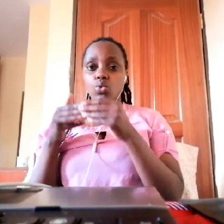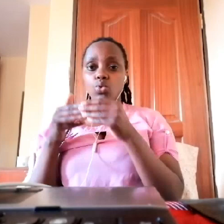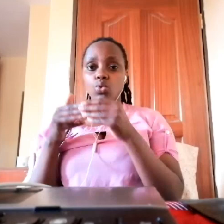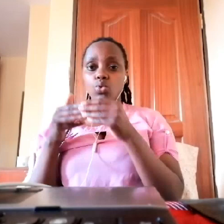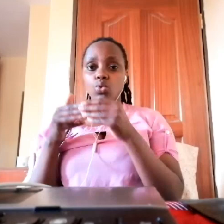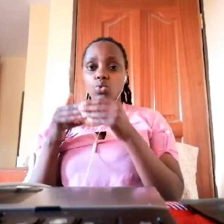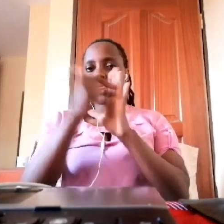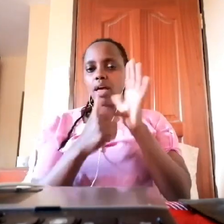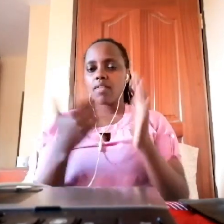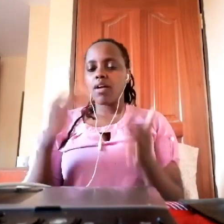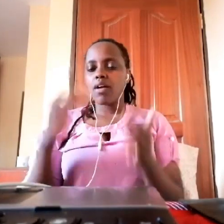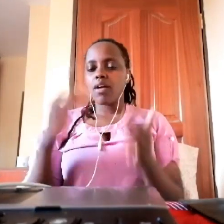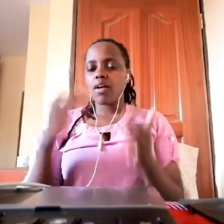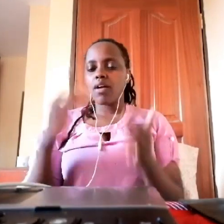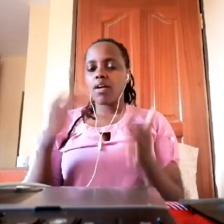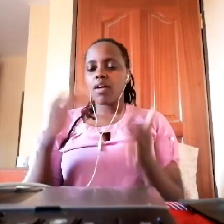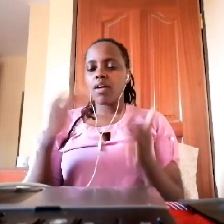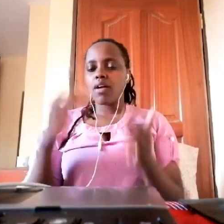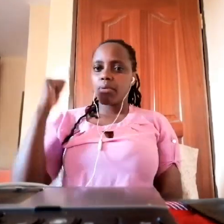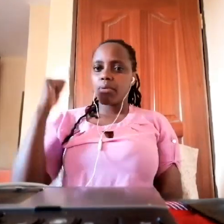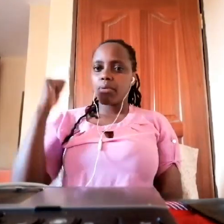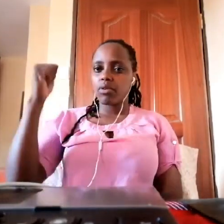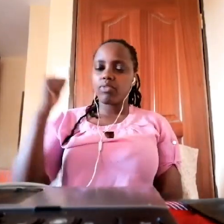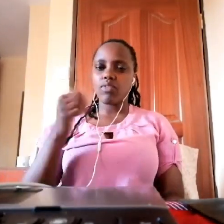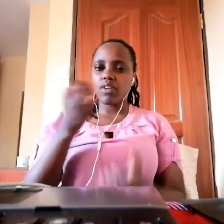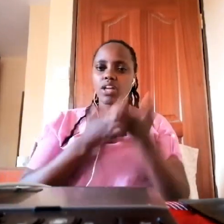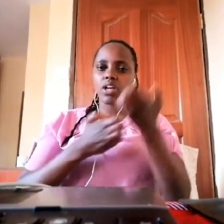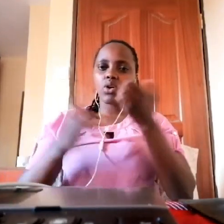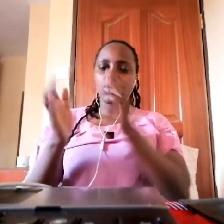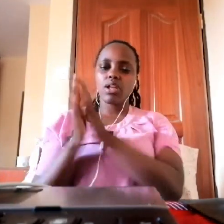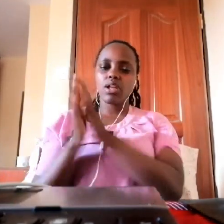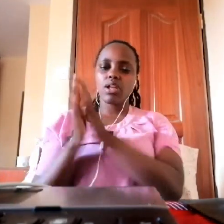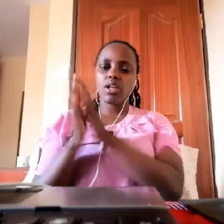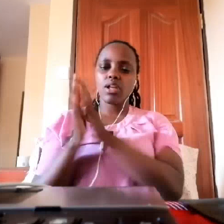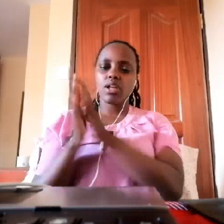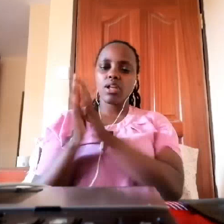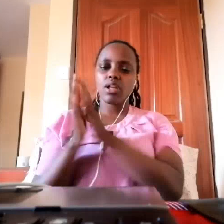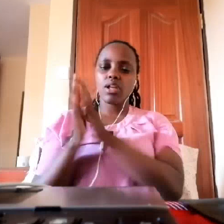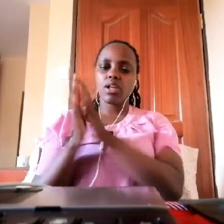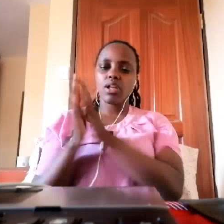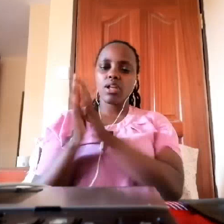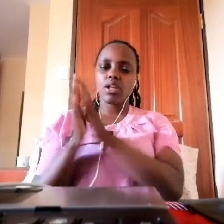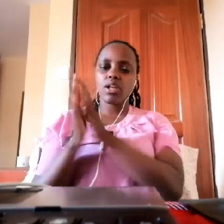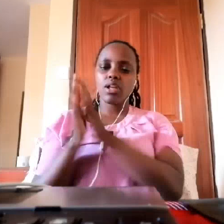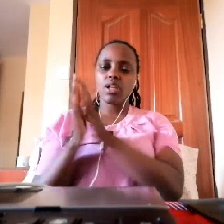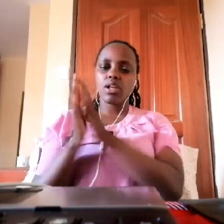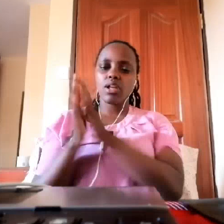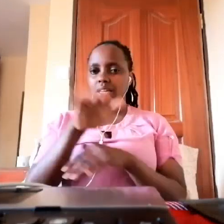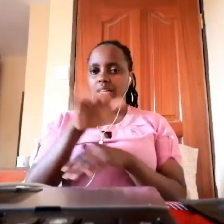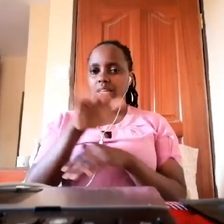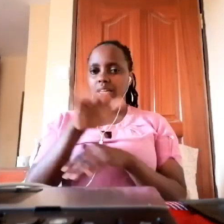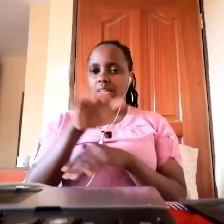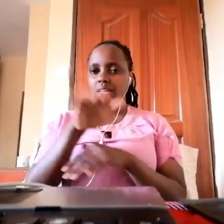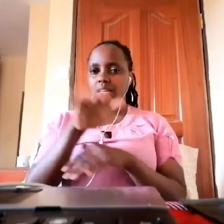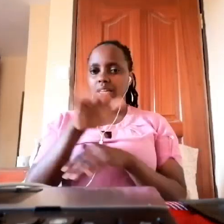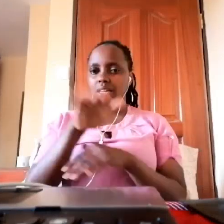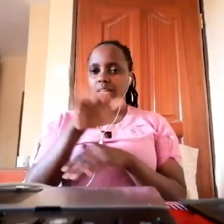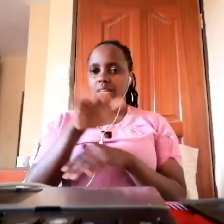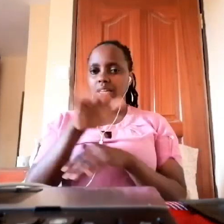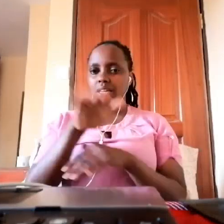civil political rights, economic, social and cultural rights, among other thematic areas.